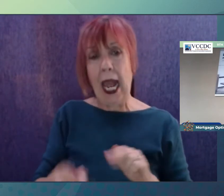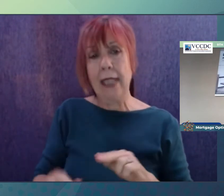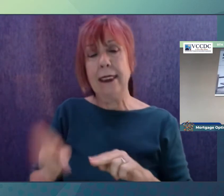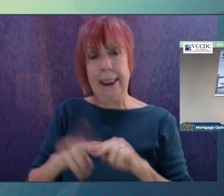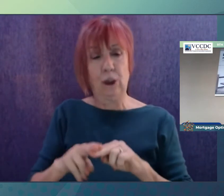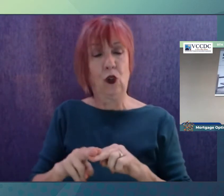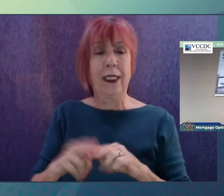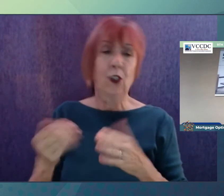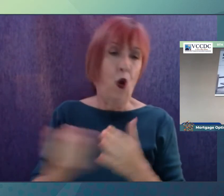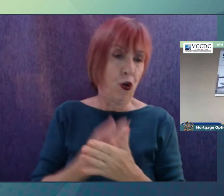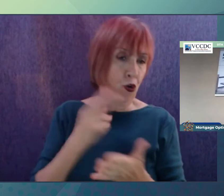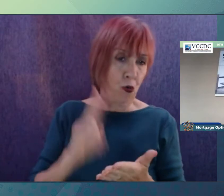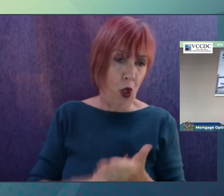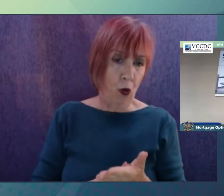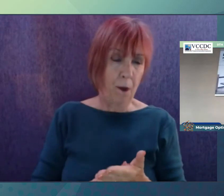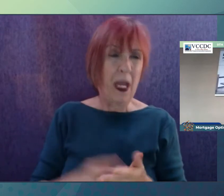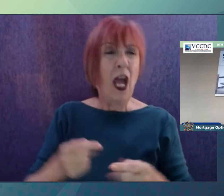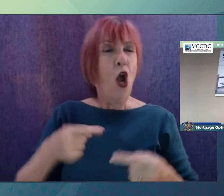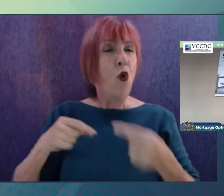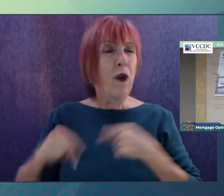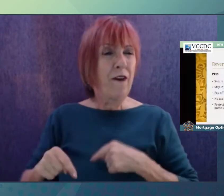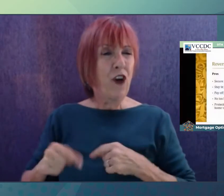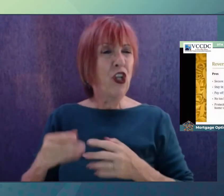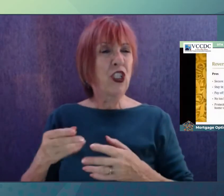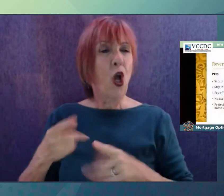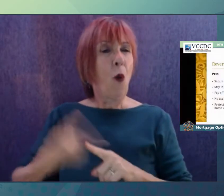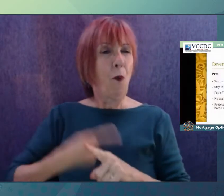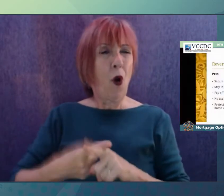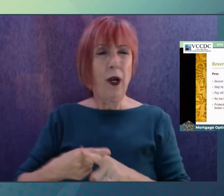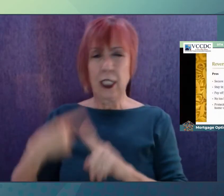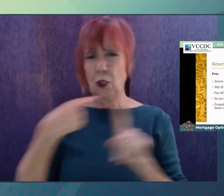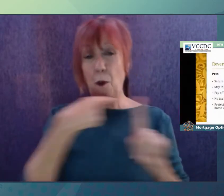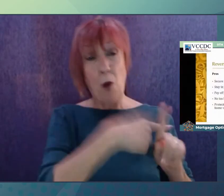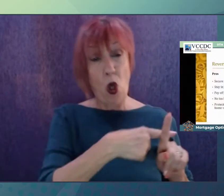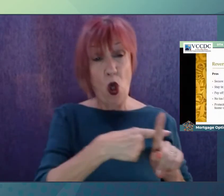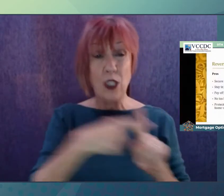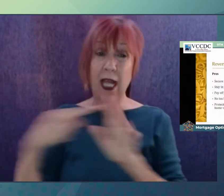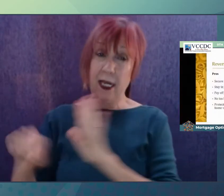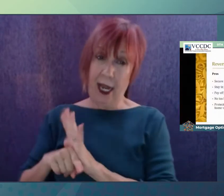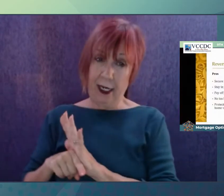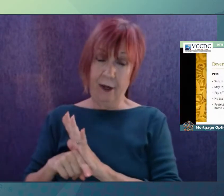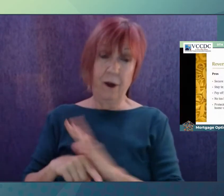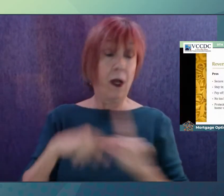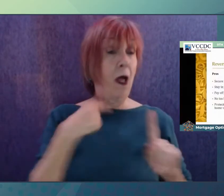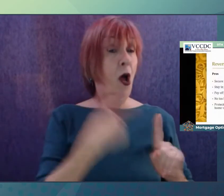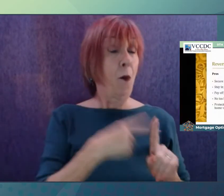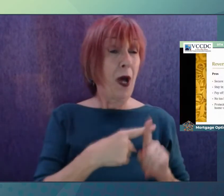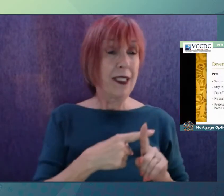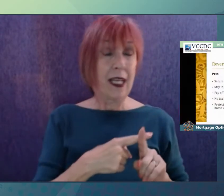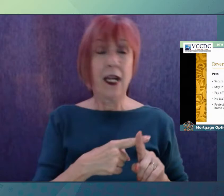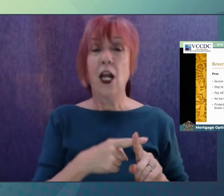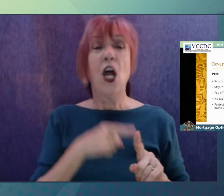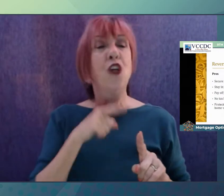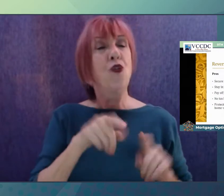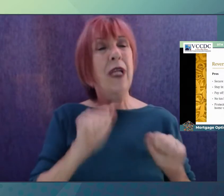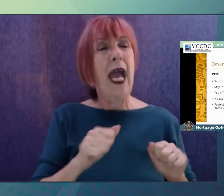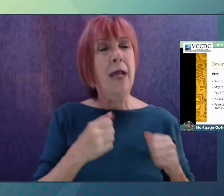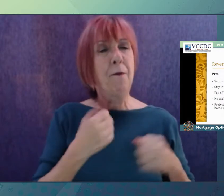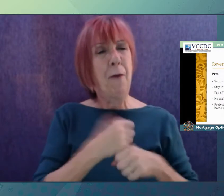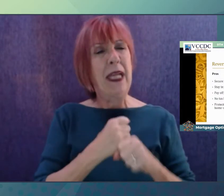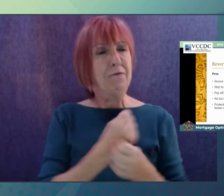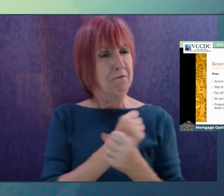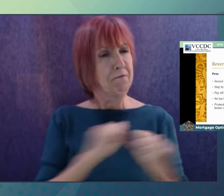mortgage comes with its pros and cons too. Some of the advantages are that it helps secure your retirement.